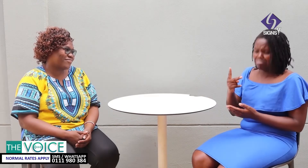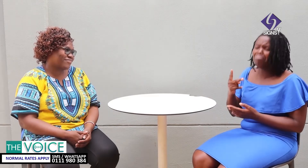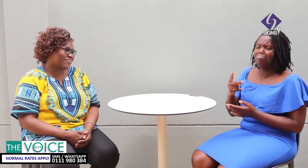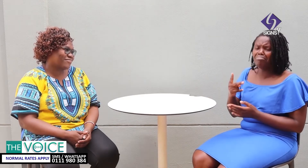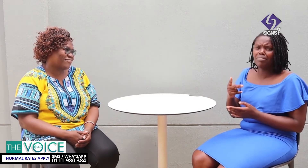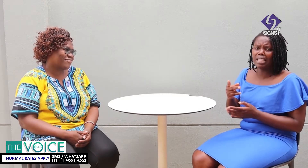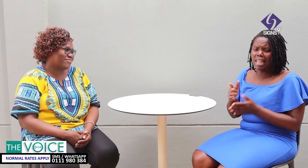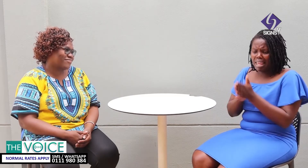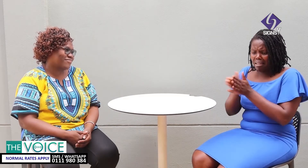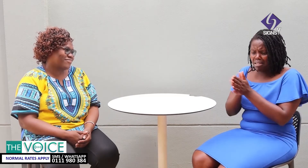And that is really nice.